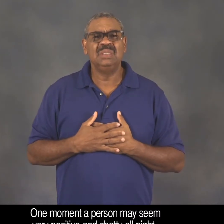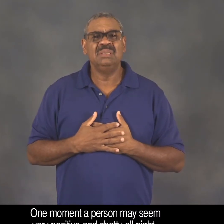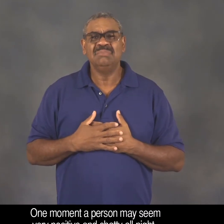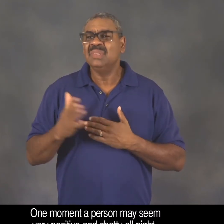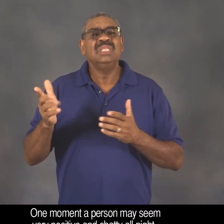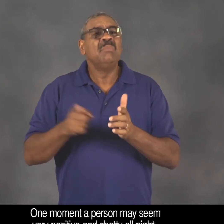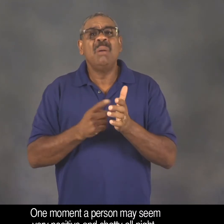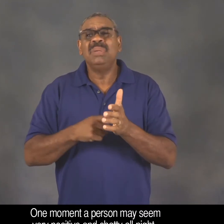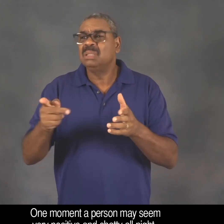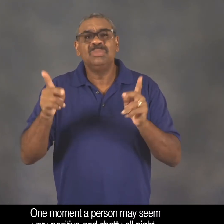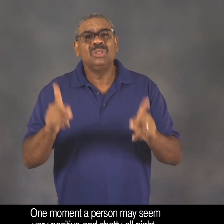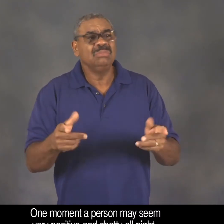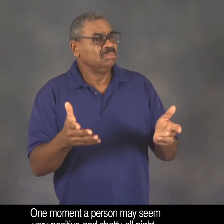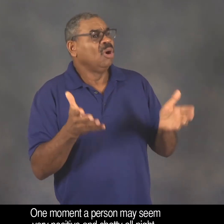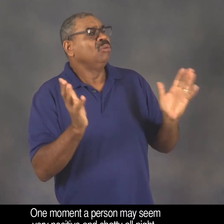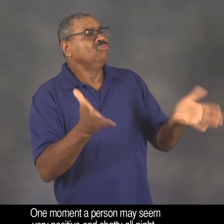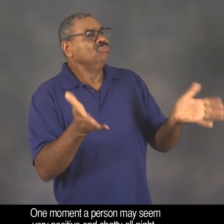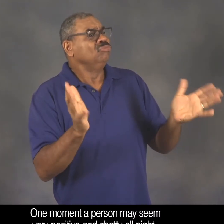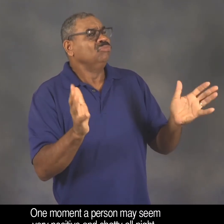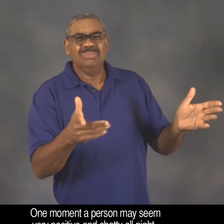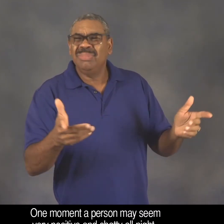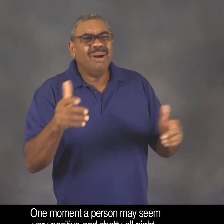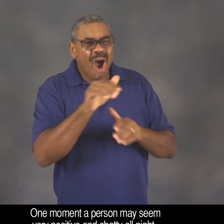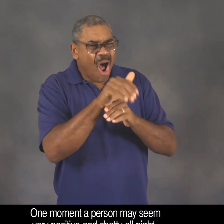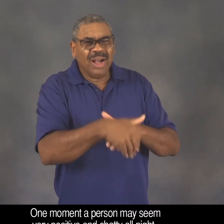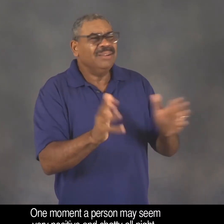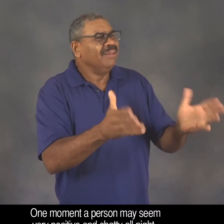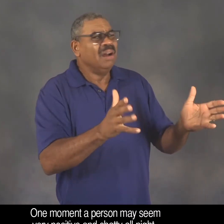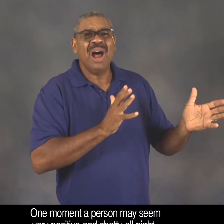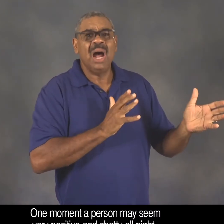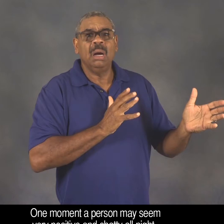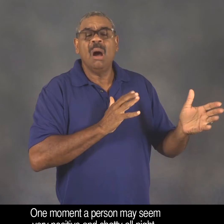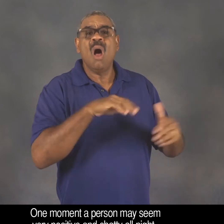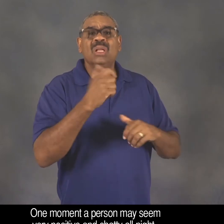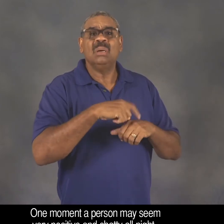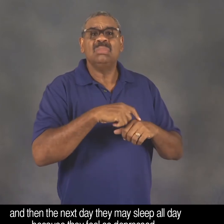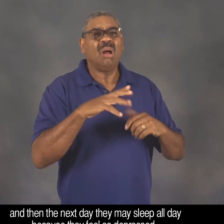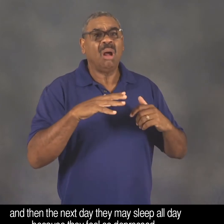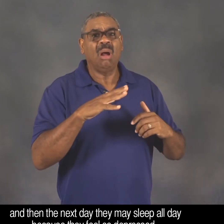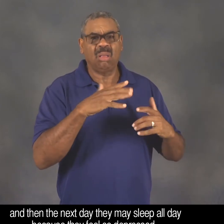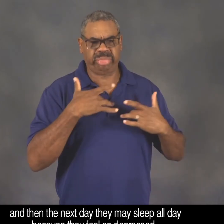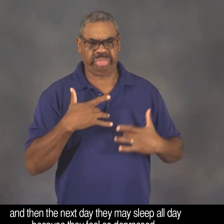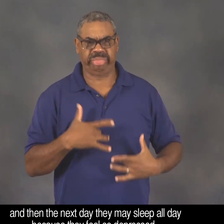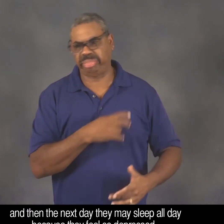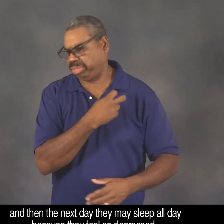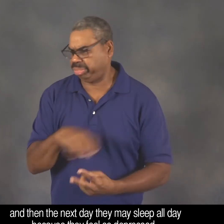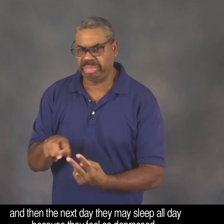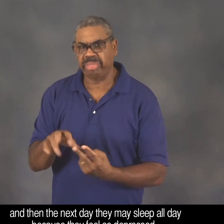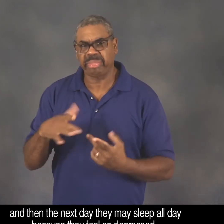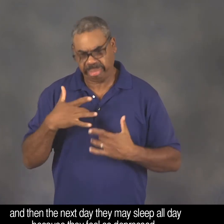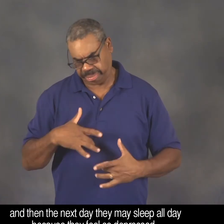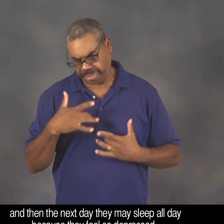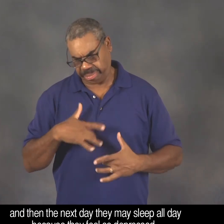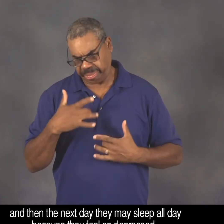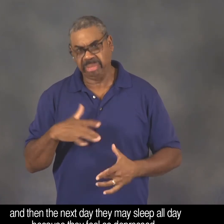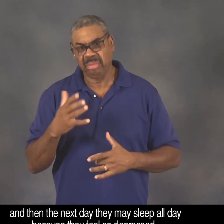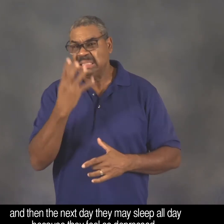One moment, a person may seem very positive and chatty all night, and then the next day, they may sleep all